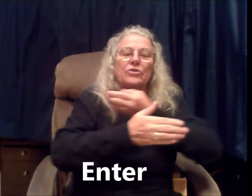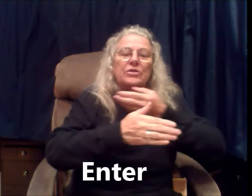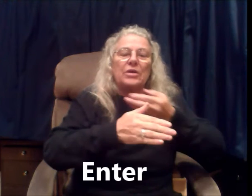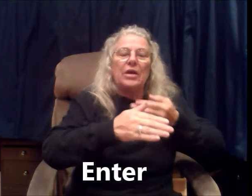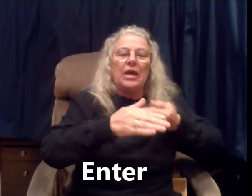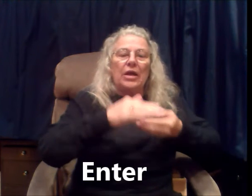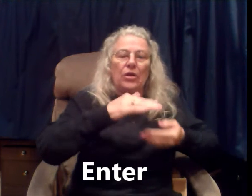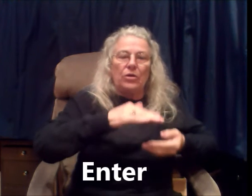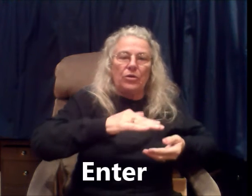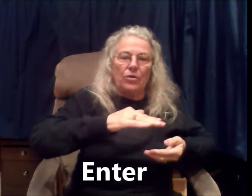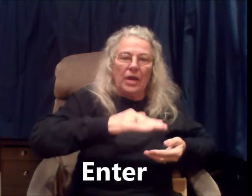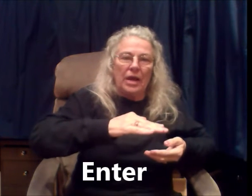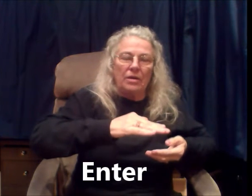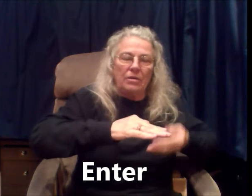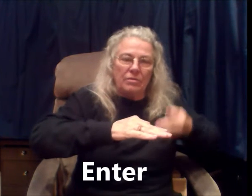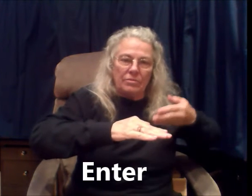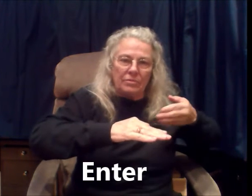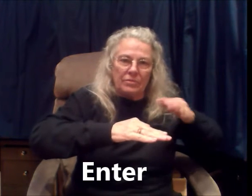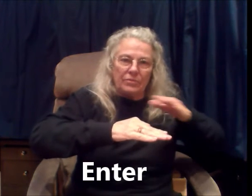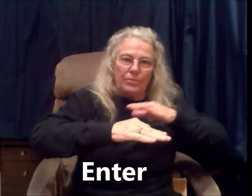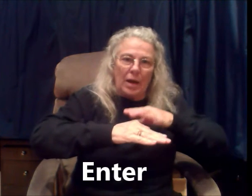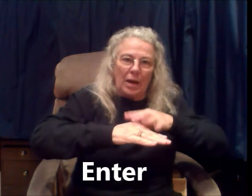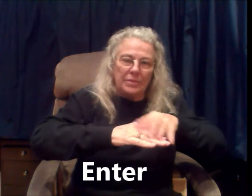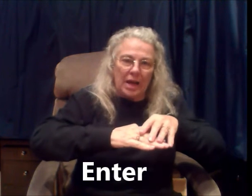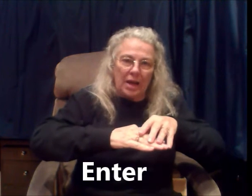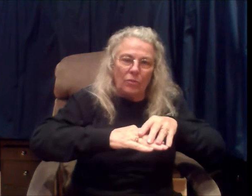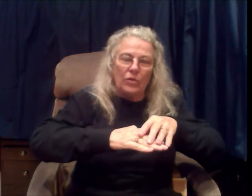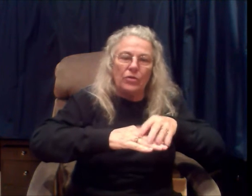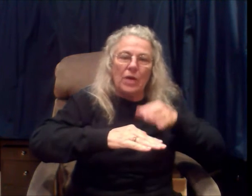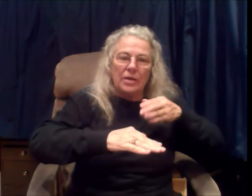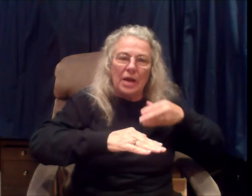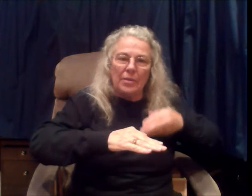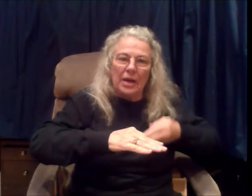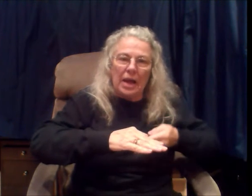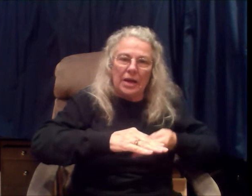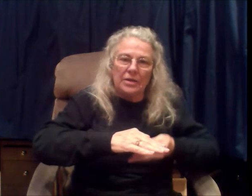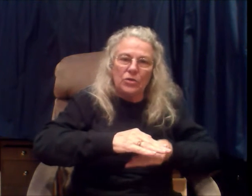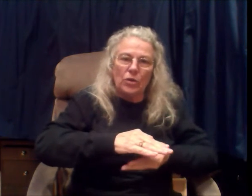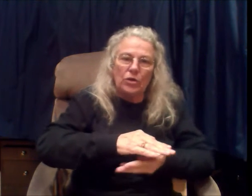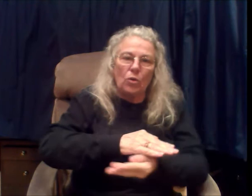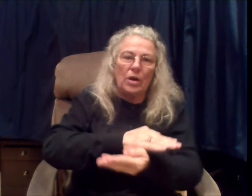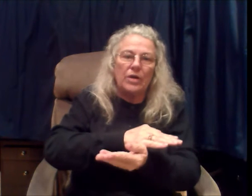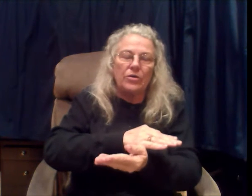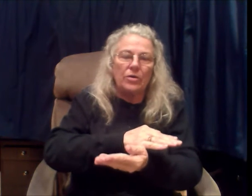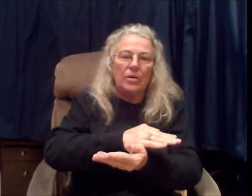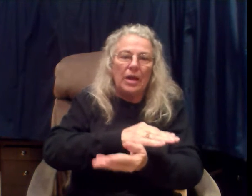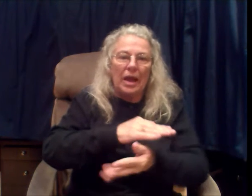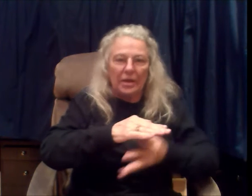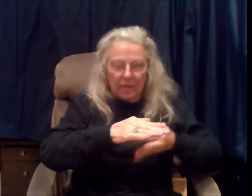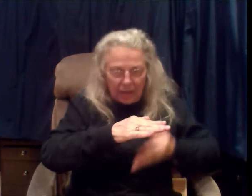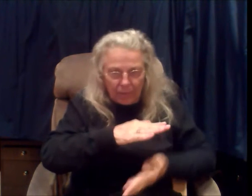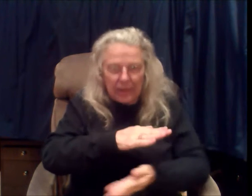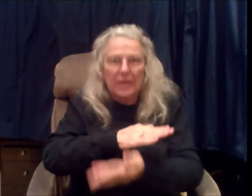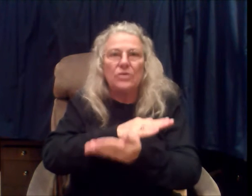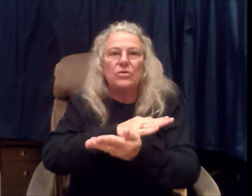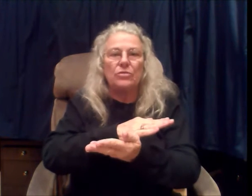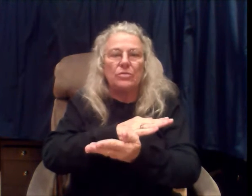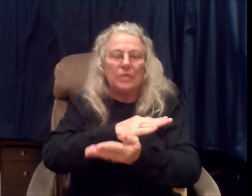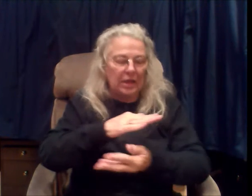Enters. Your hand palm down with your non-dominant, and it's going to go under and come into.